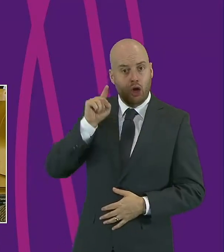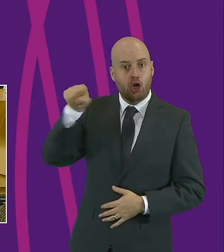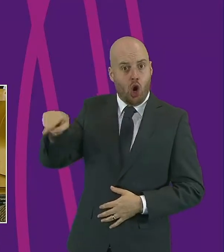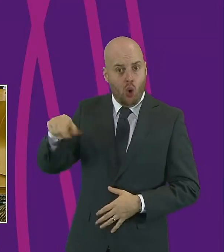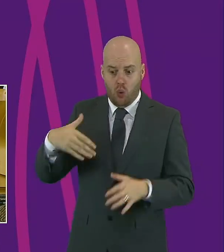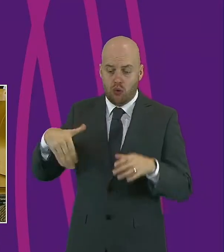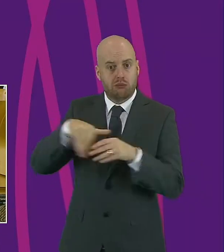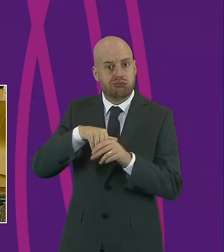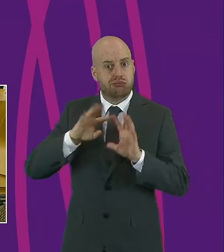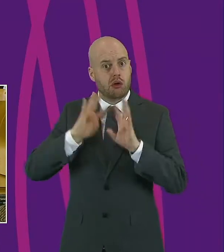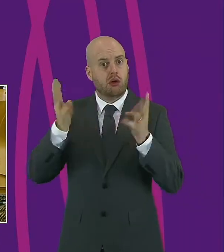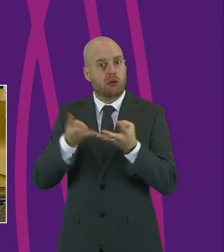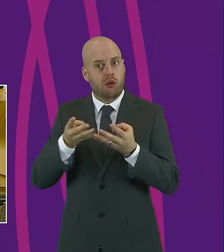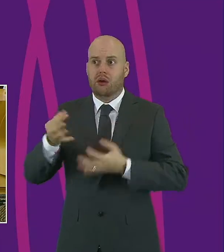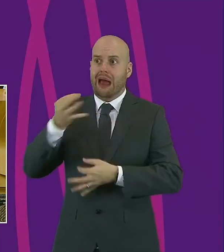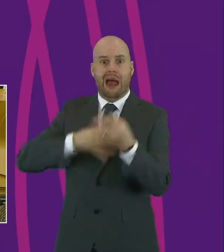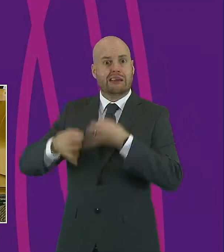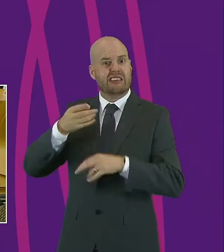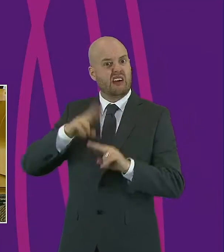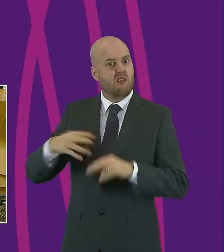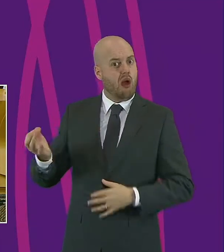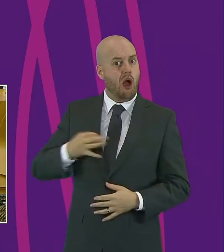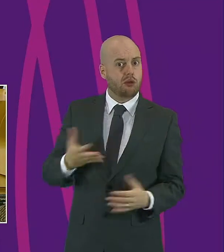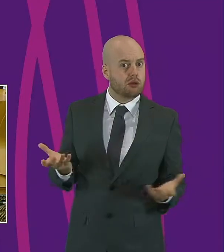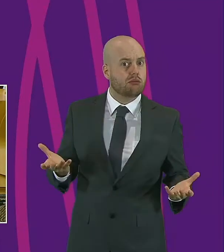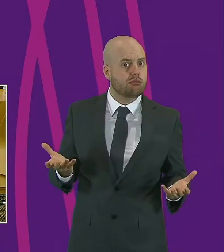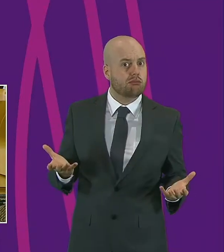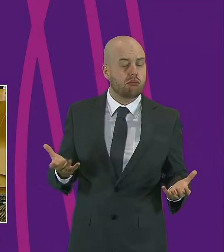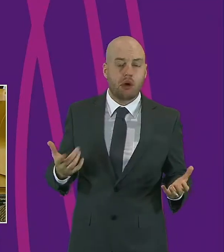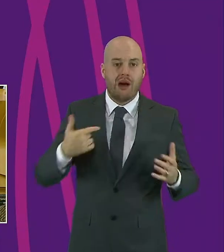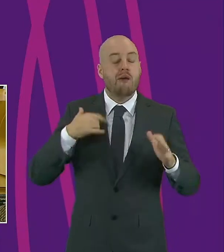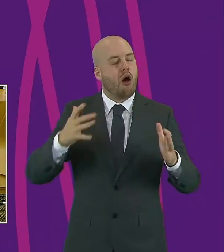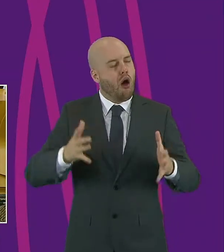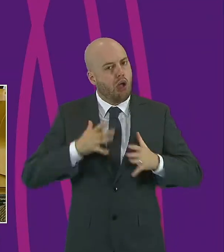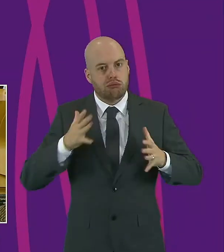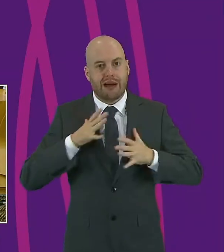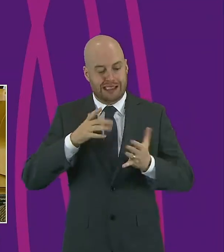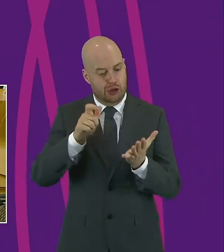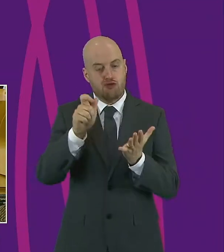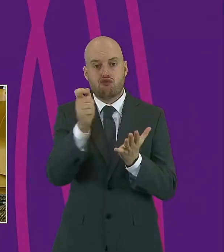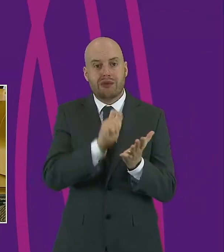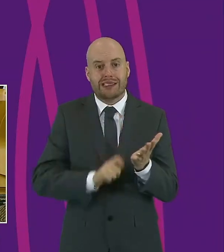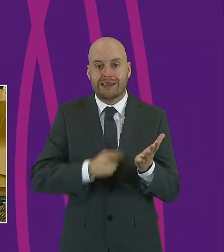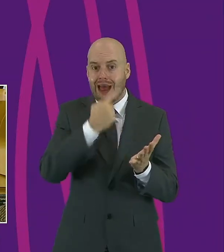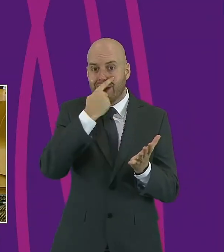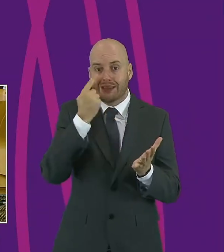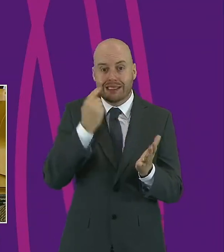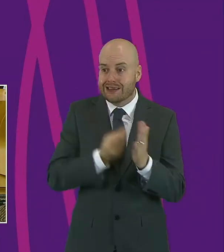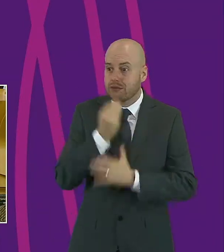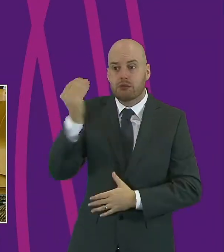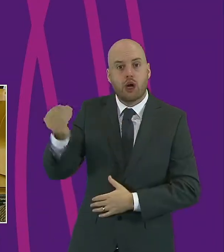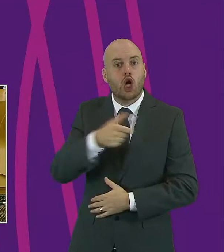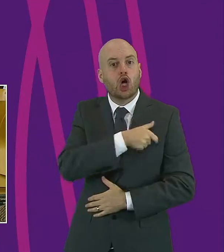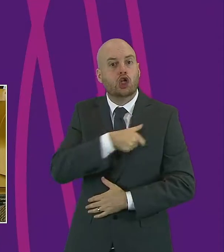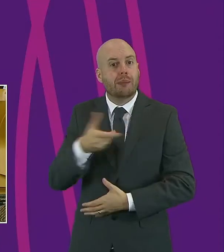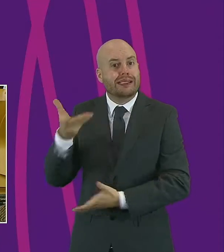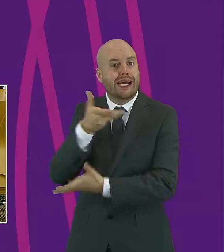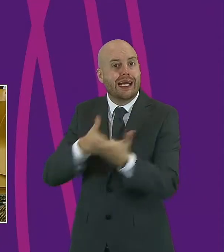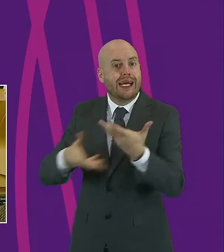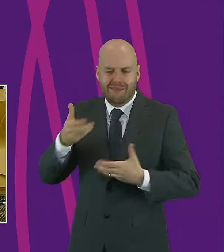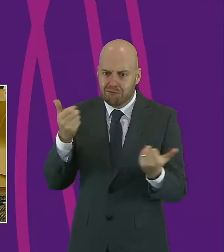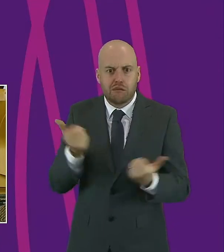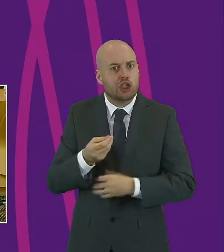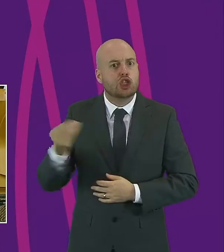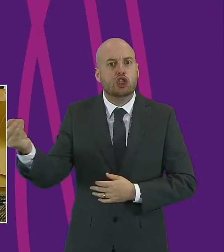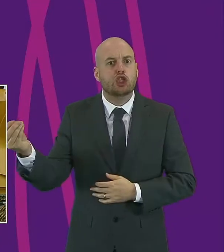when I am asked to do so. I have already submitted written evidence to the committee. It's obviously for the committee to decide when and to